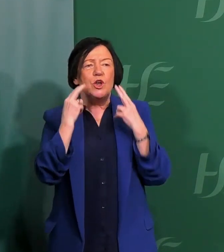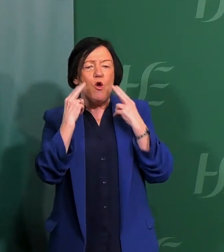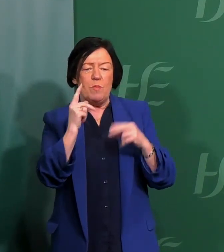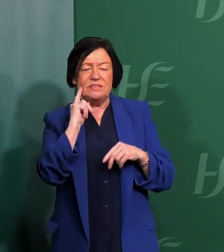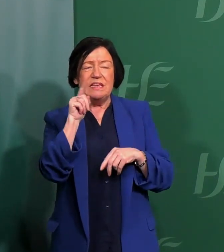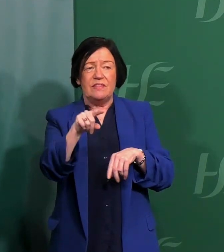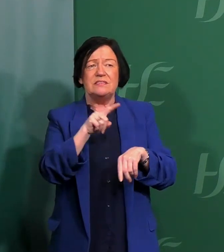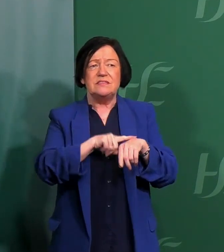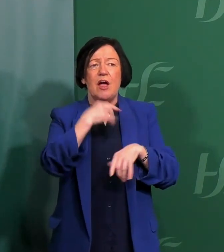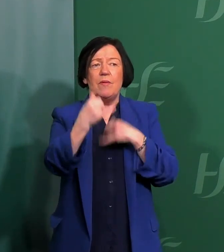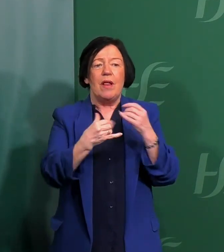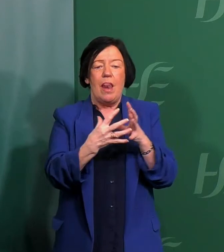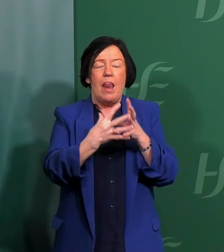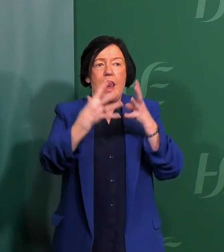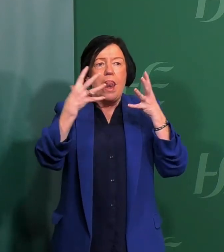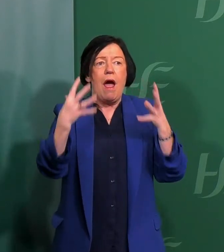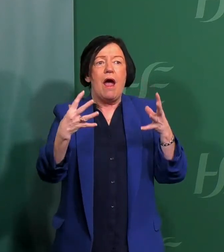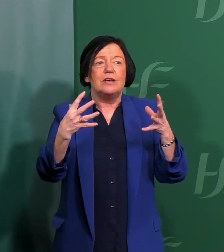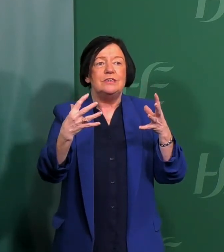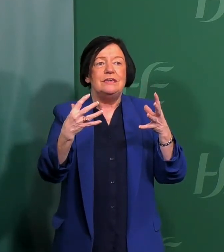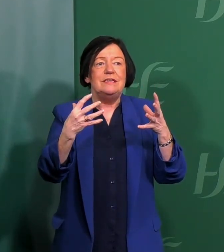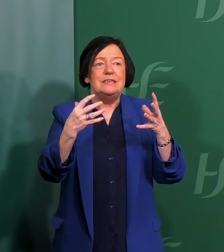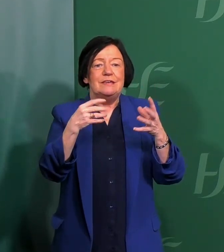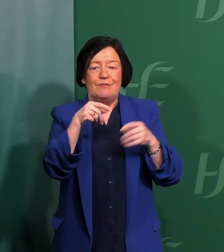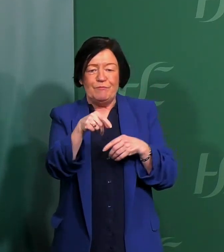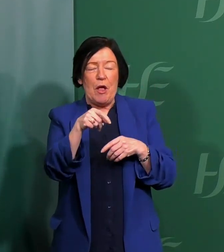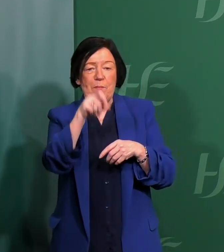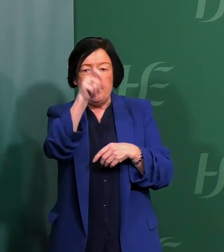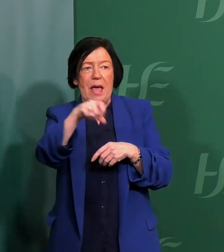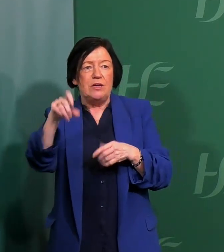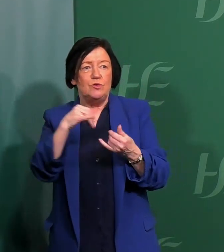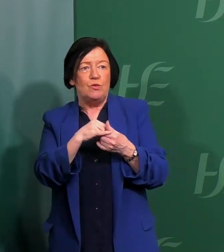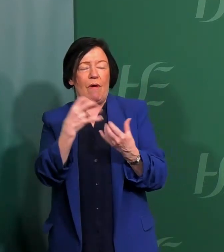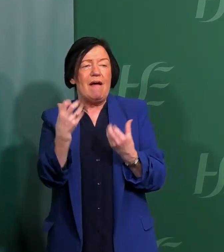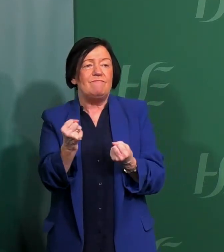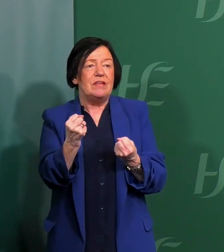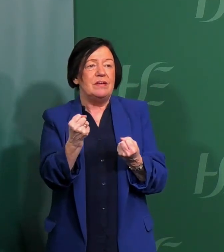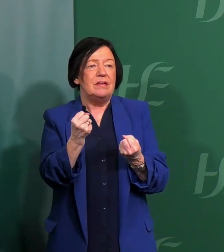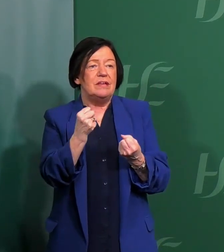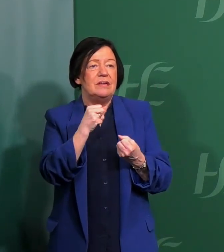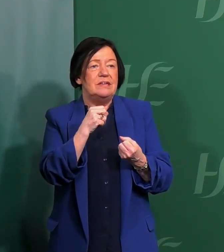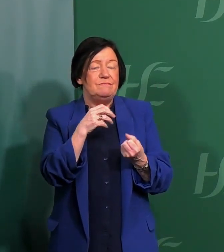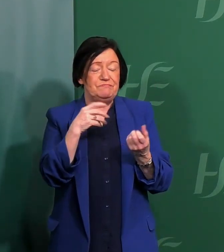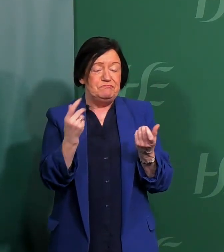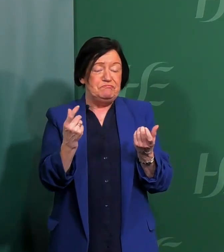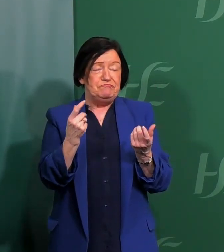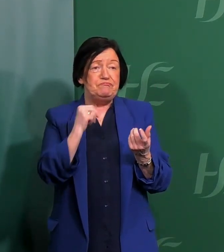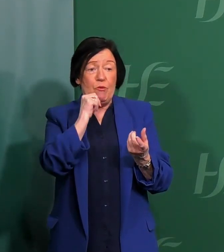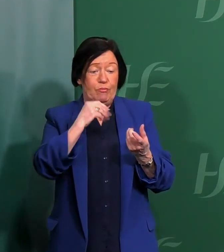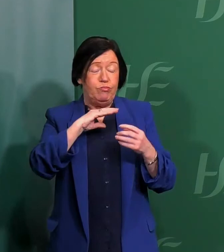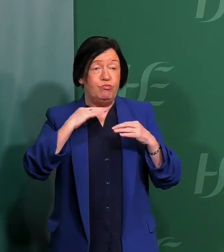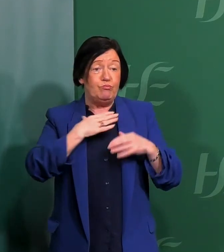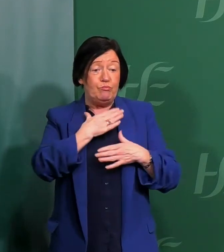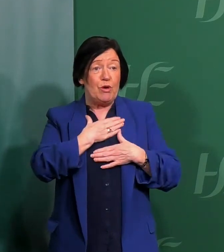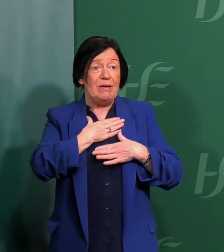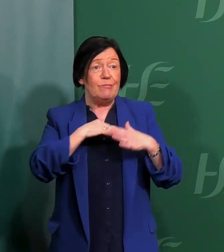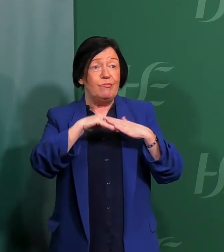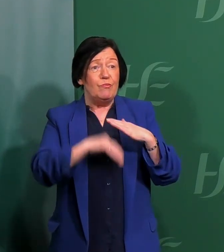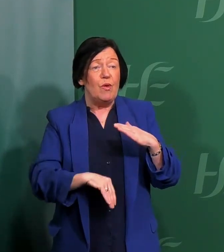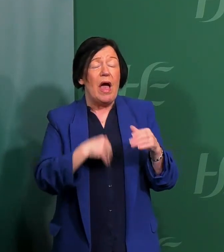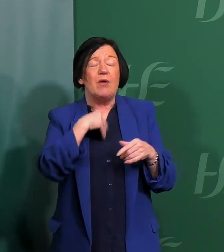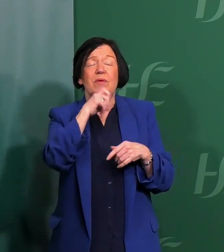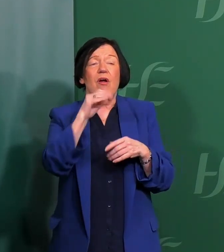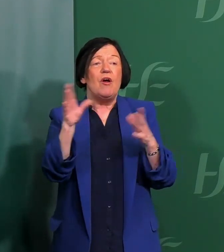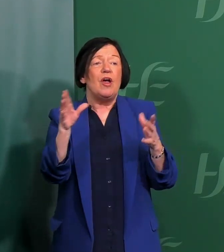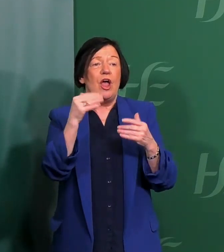at this time of the year a large uptick in patients who present with decompensation, or what we call, I like to